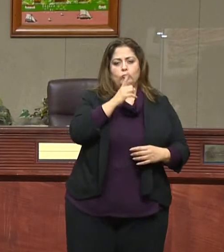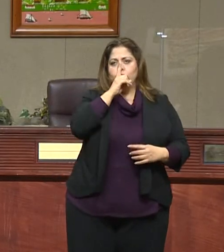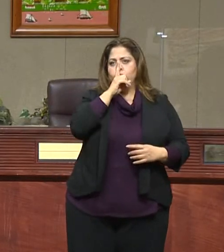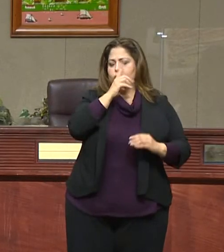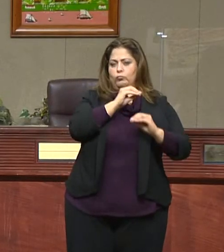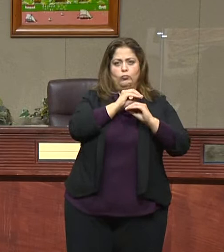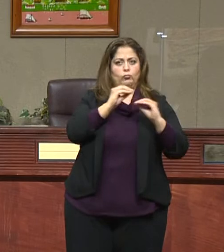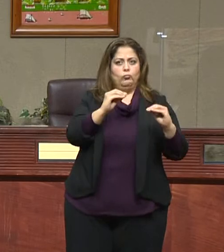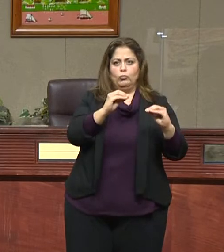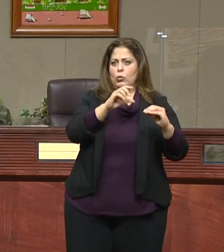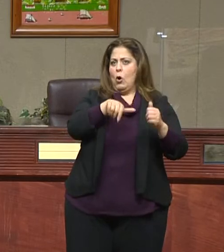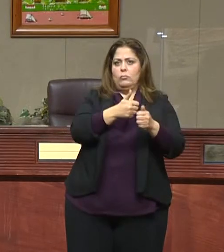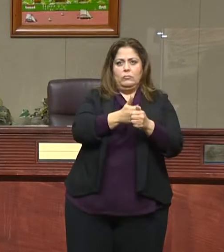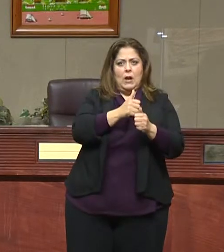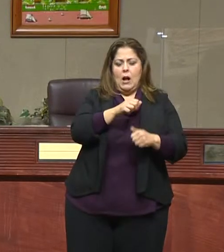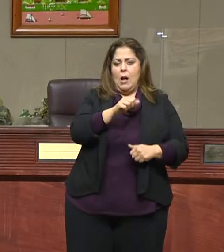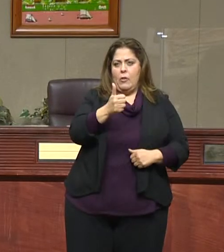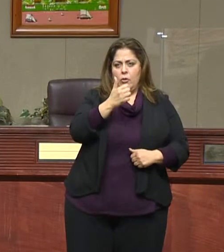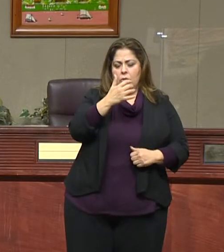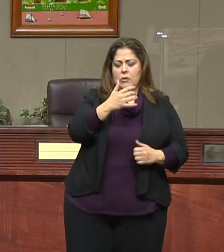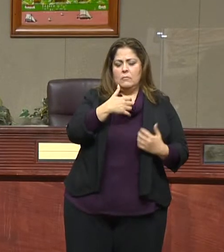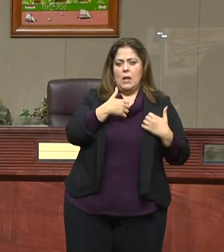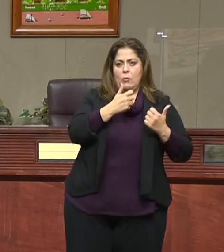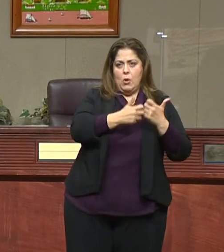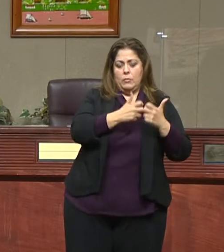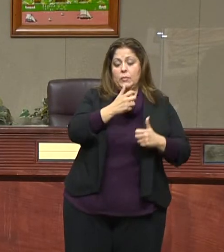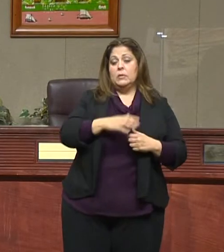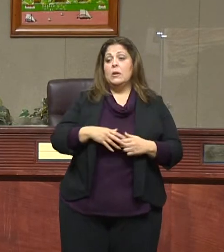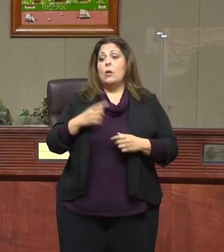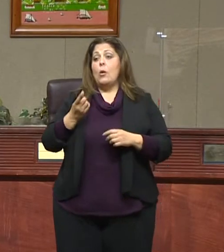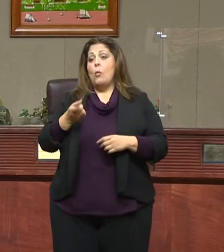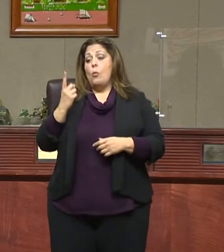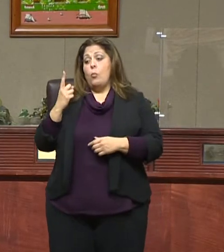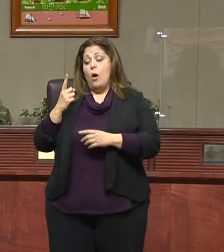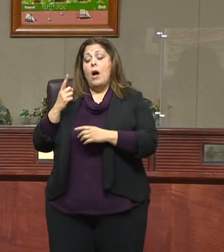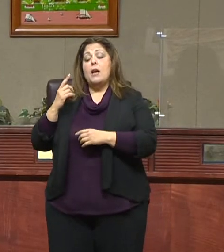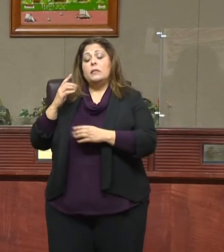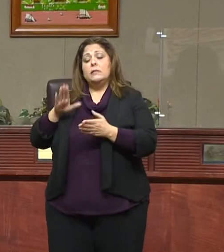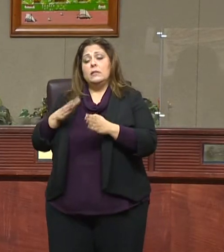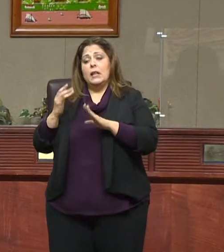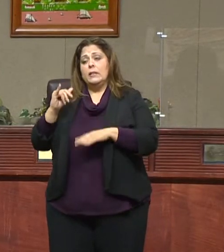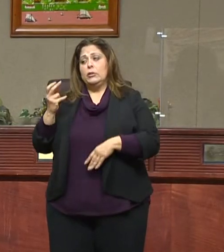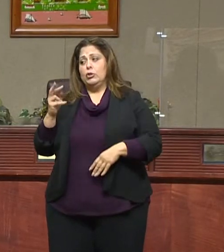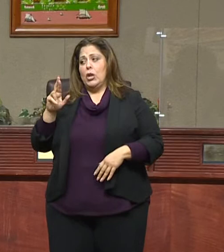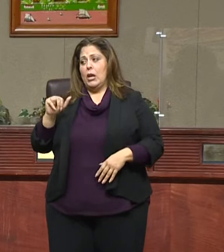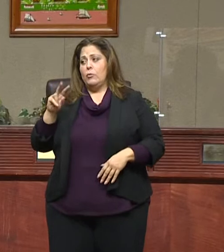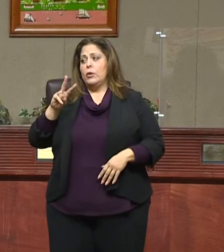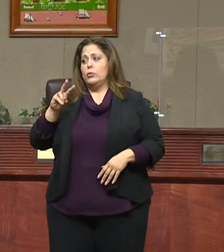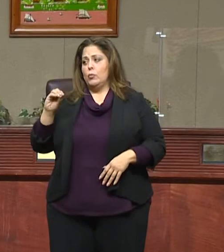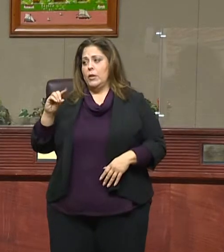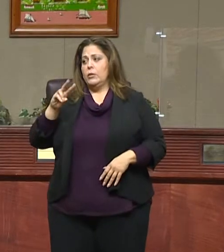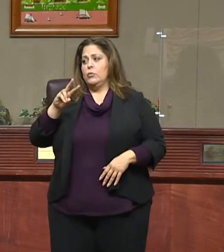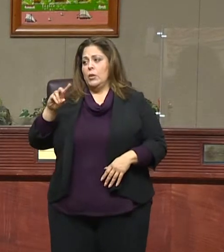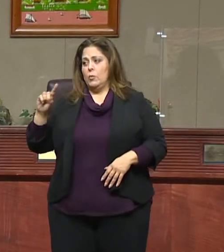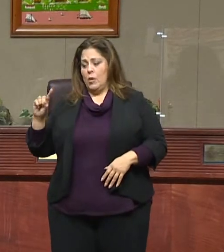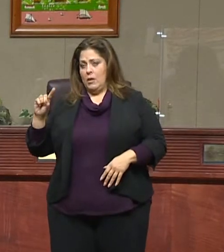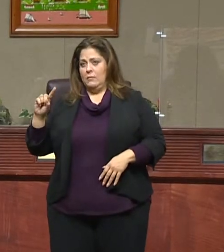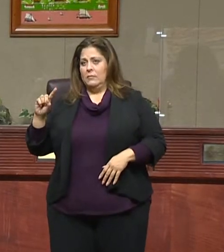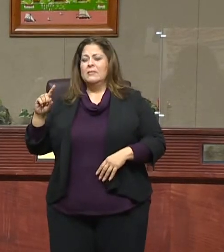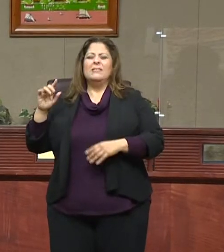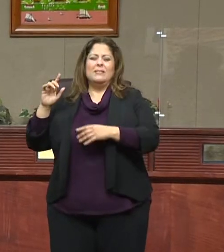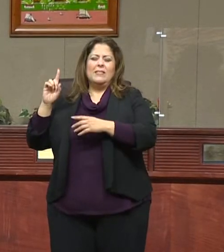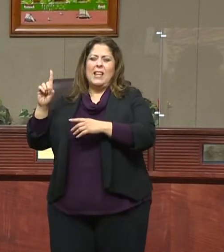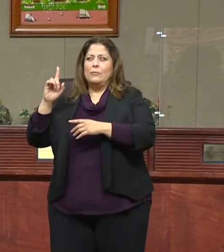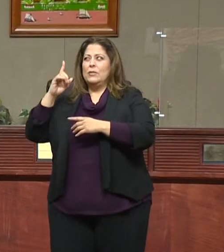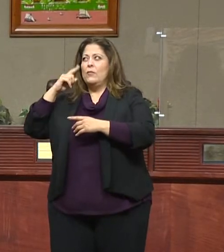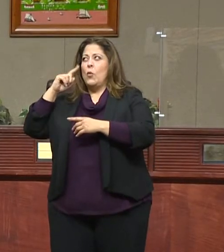conditions. 1 date of death was from January 2021, and this is after third-level review at Tallahassee for these cases,